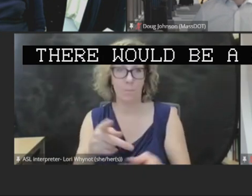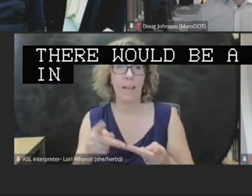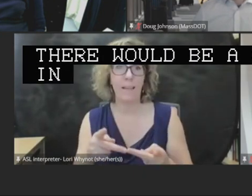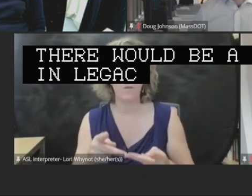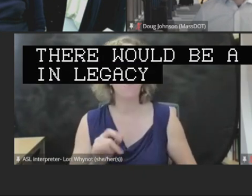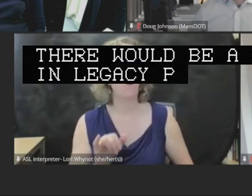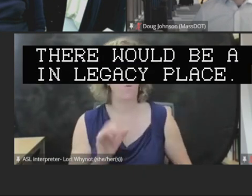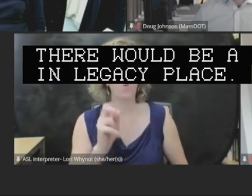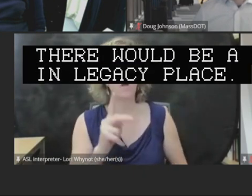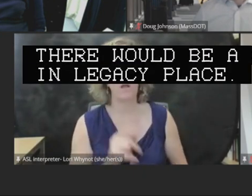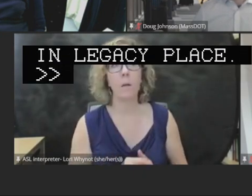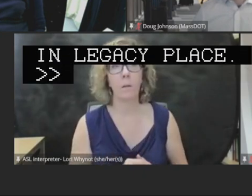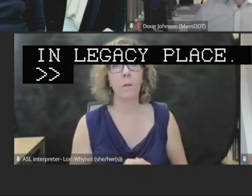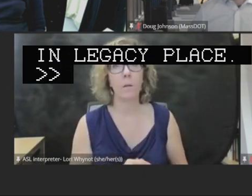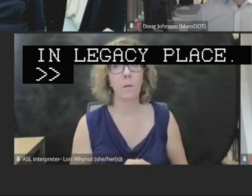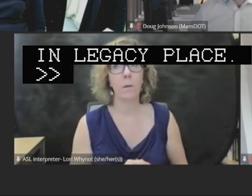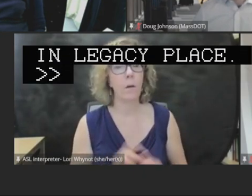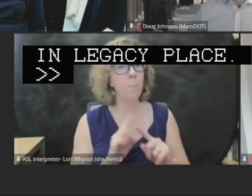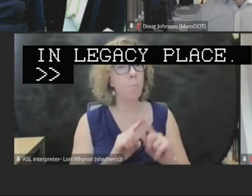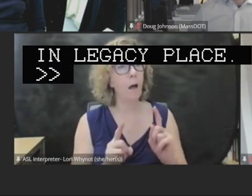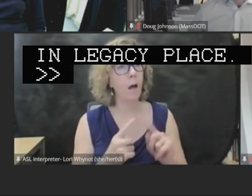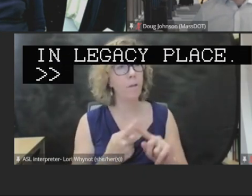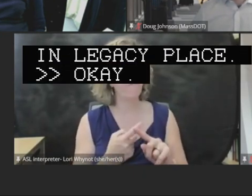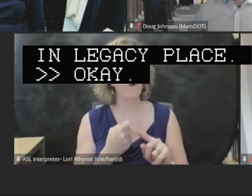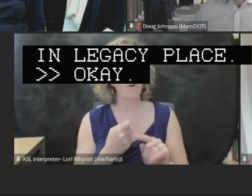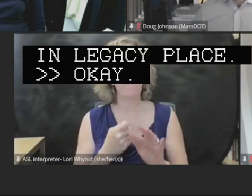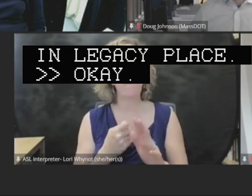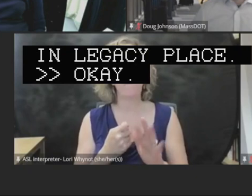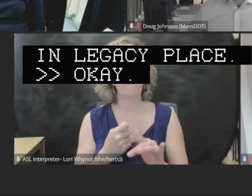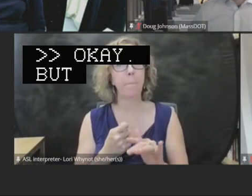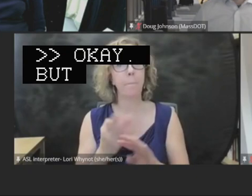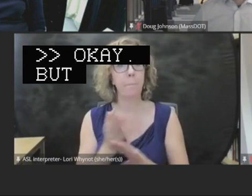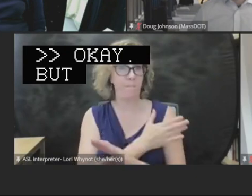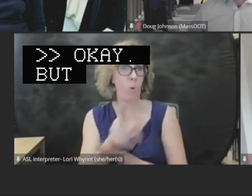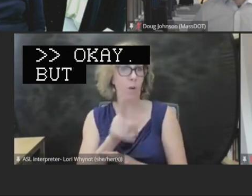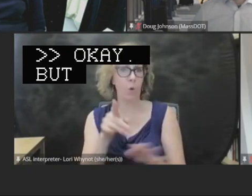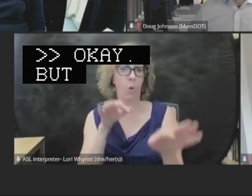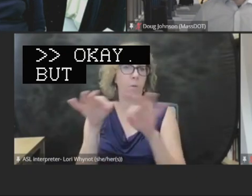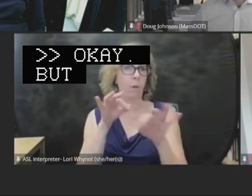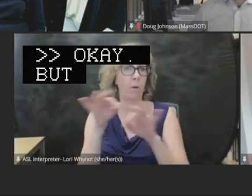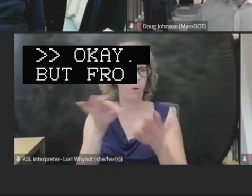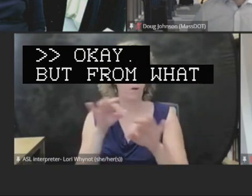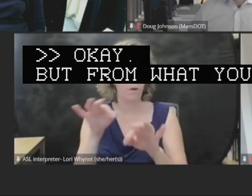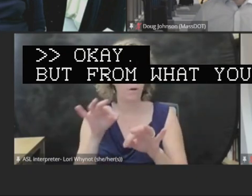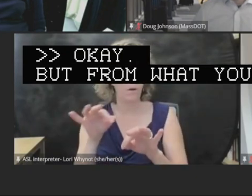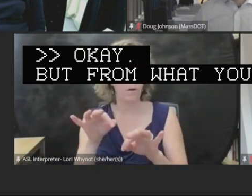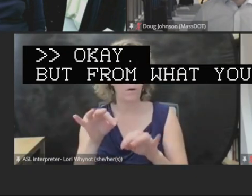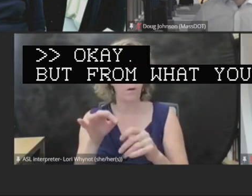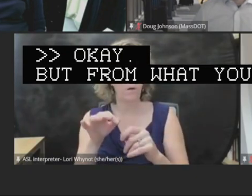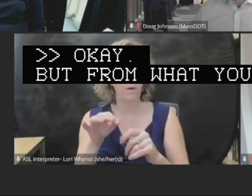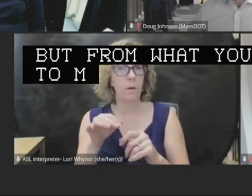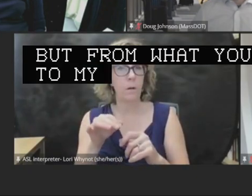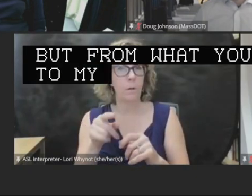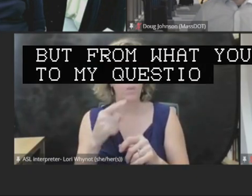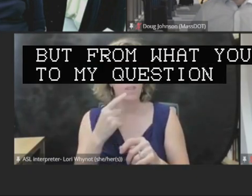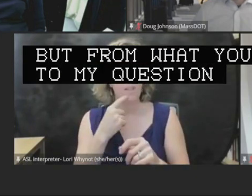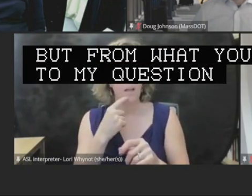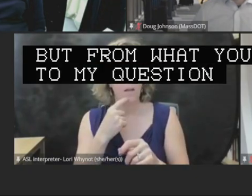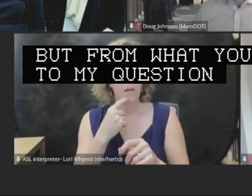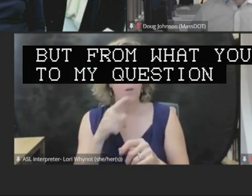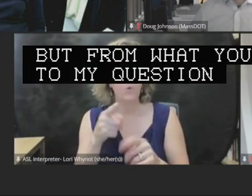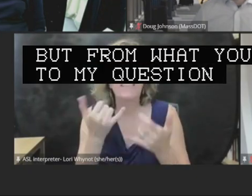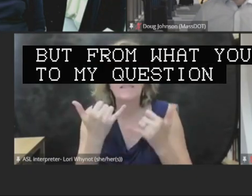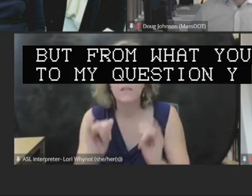Okay, but from what you said earlier to my question, you said you're still